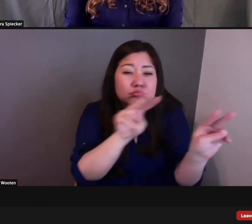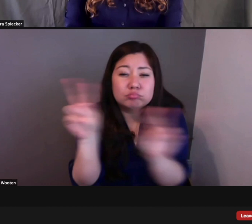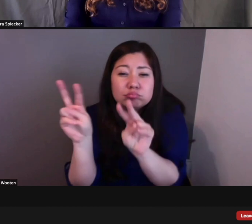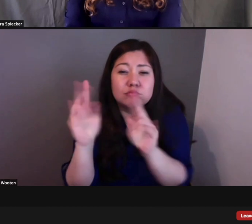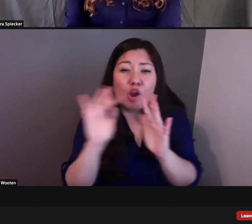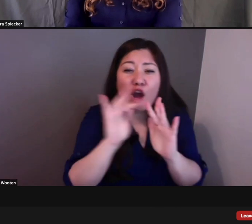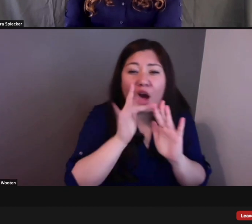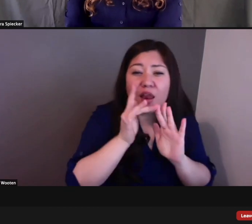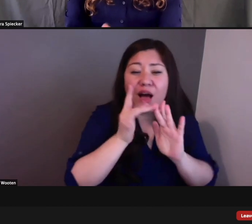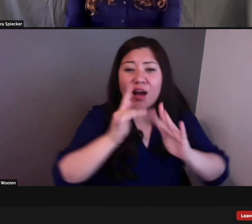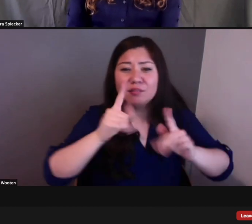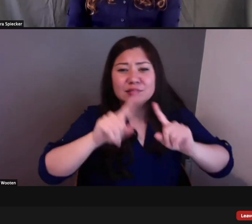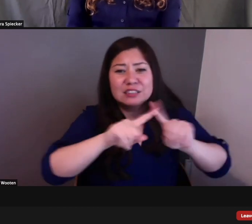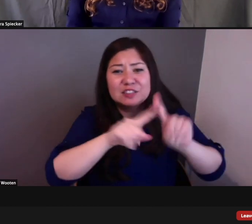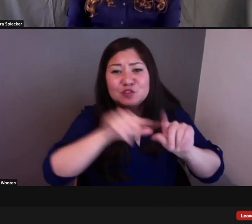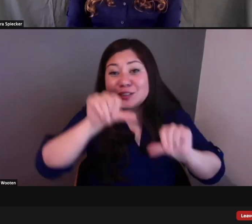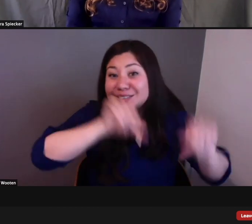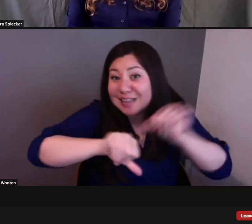Anything about space.